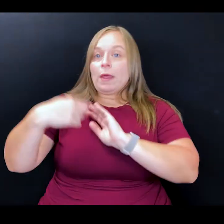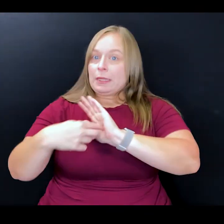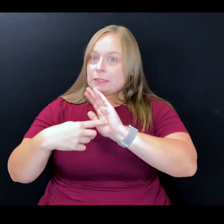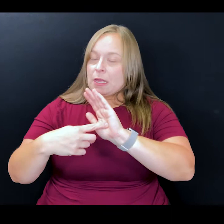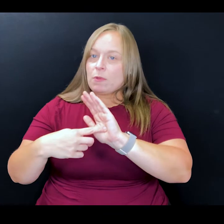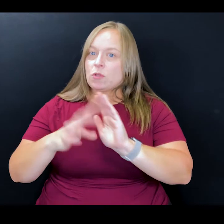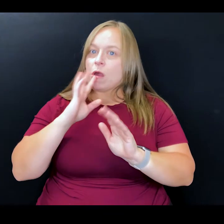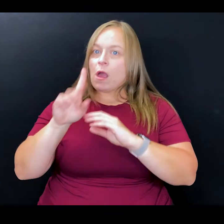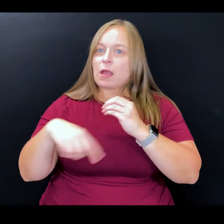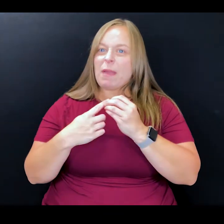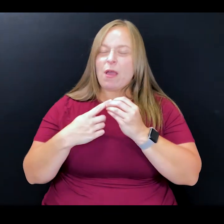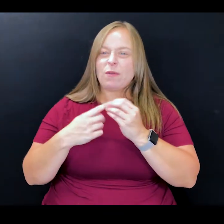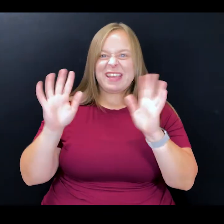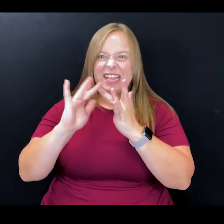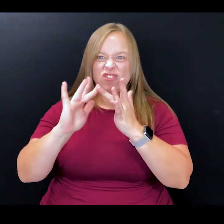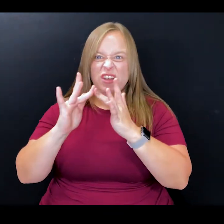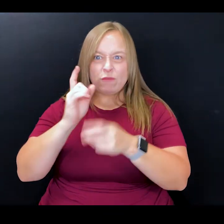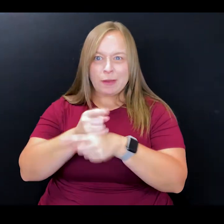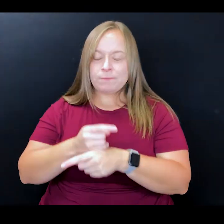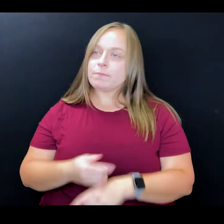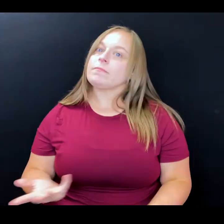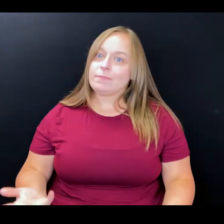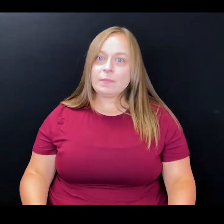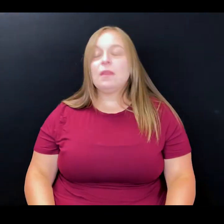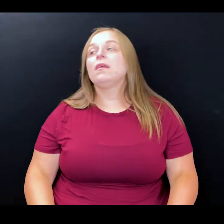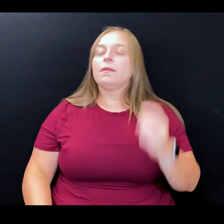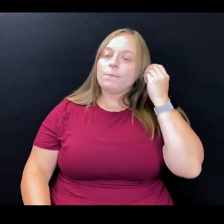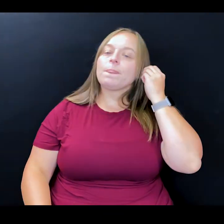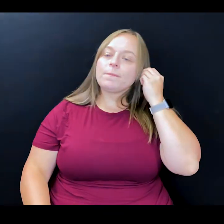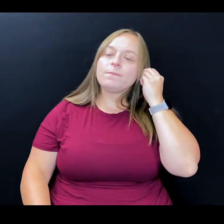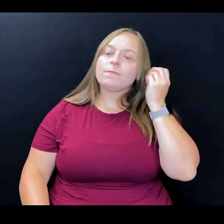an example. And when you talk about the internet, right, there is